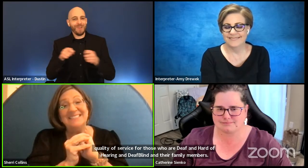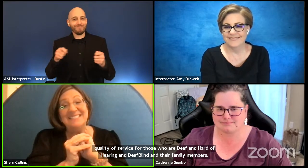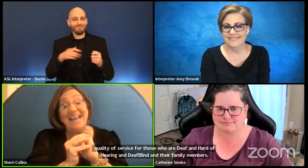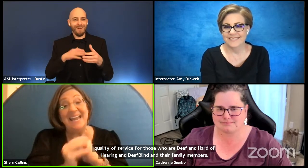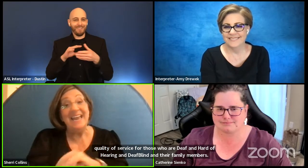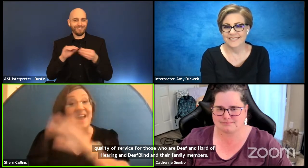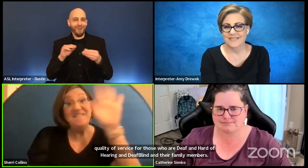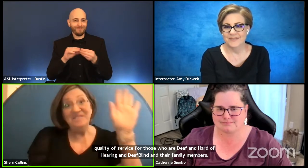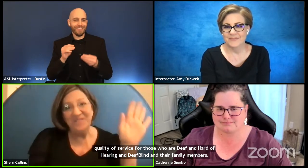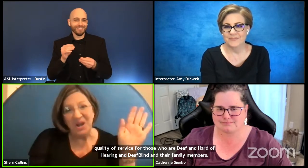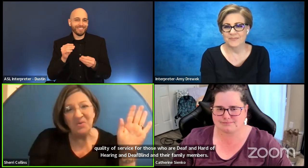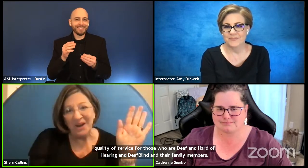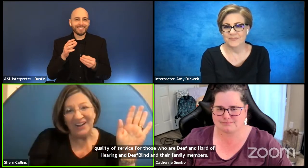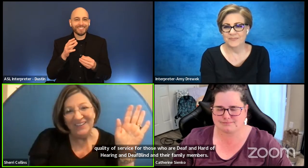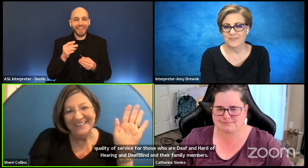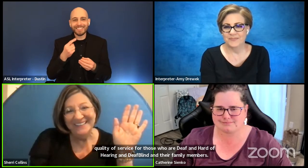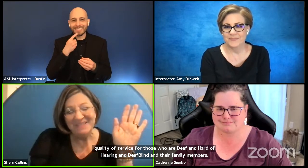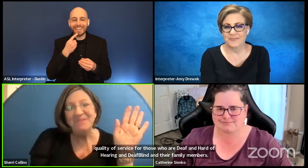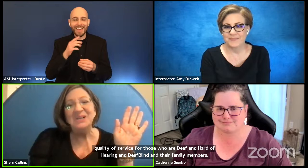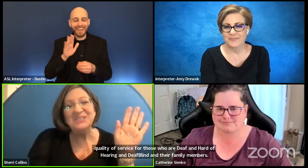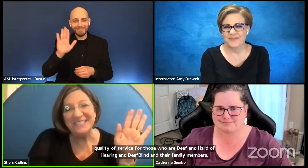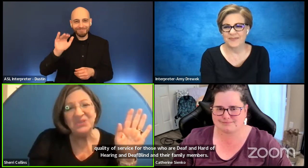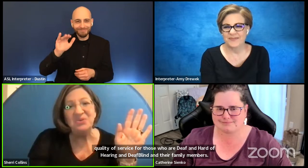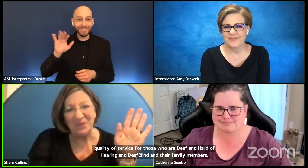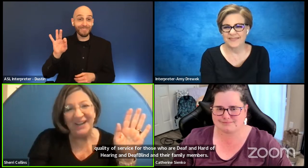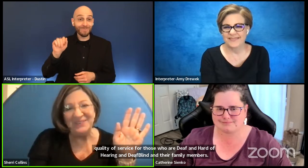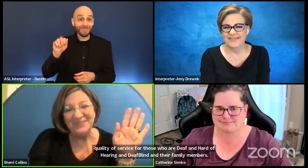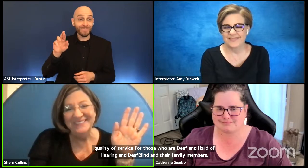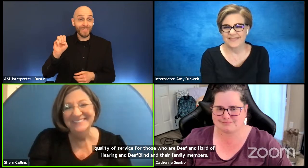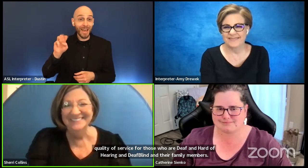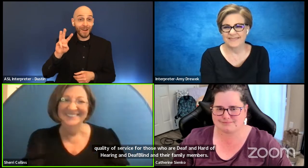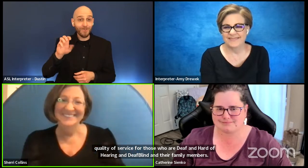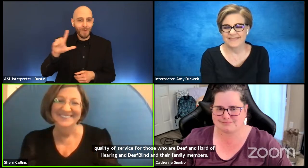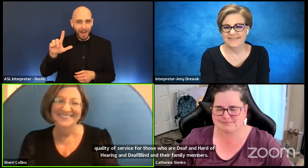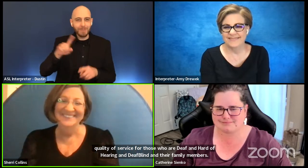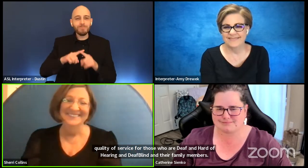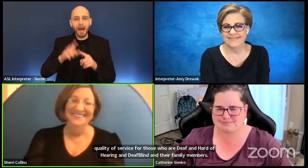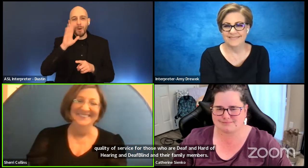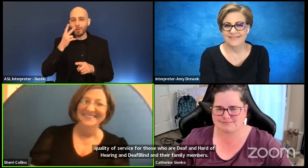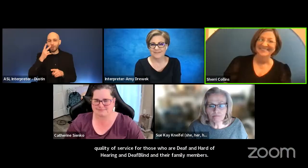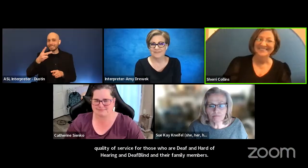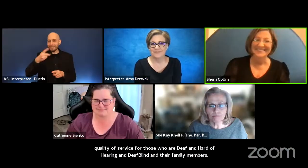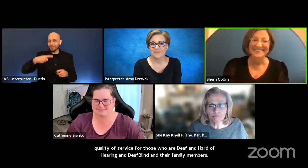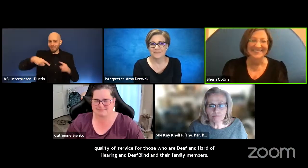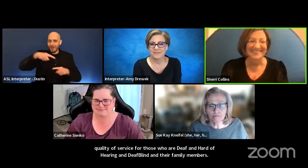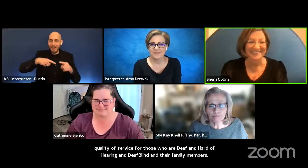and say farewell, but I'll see you around.